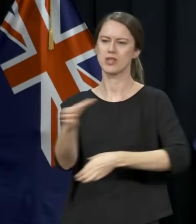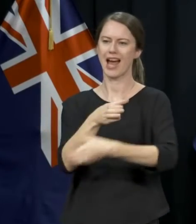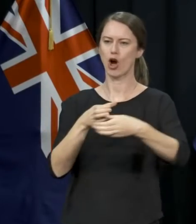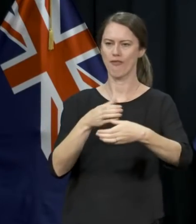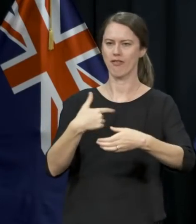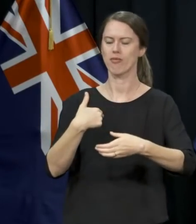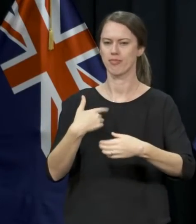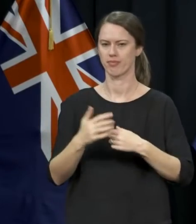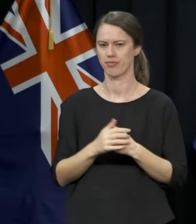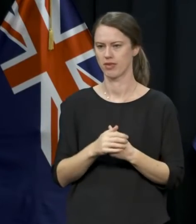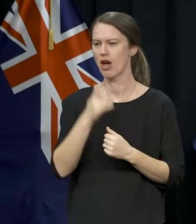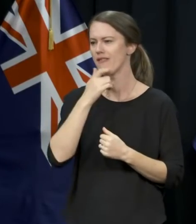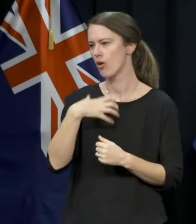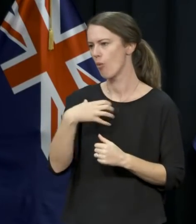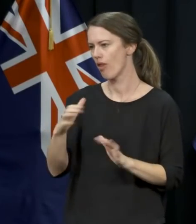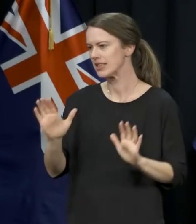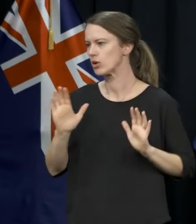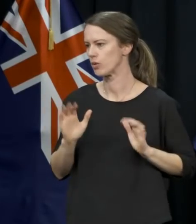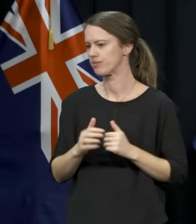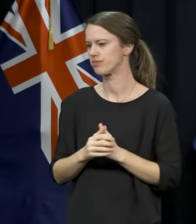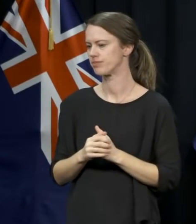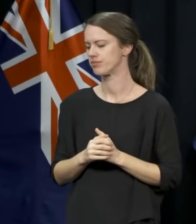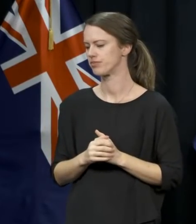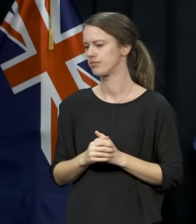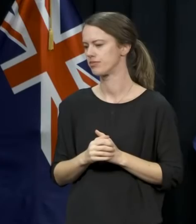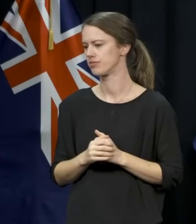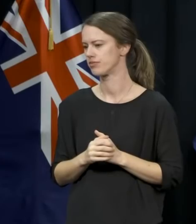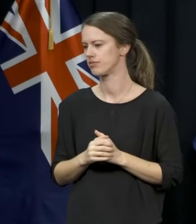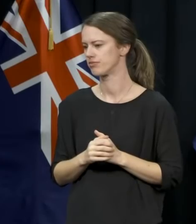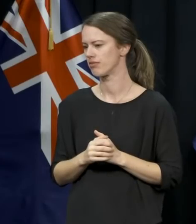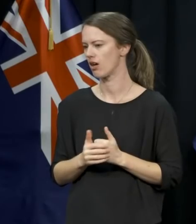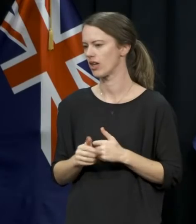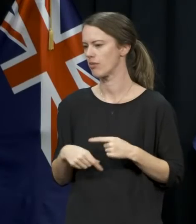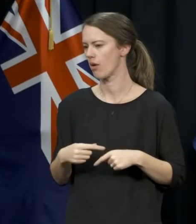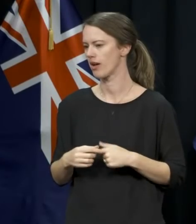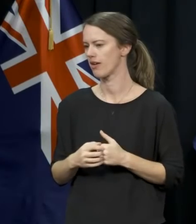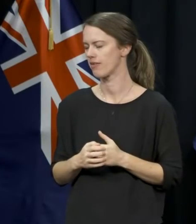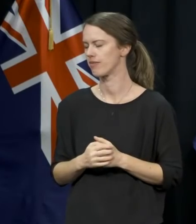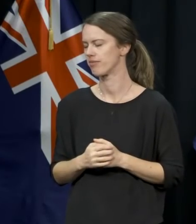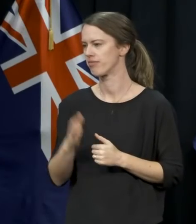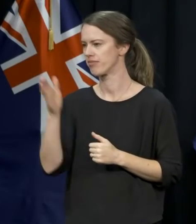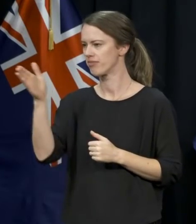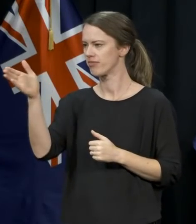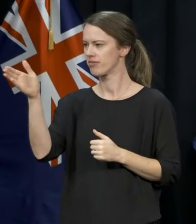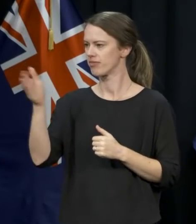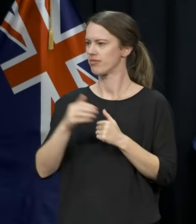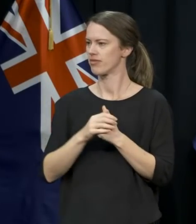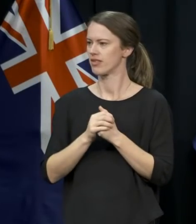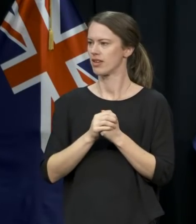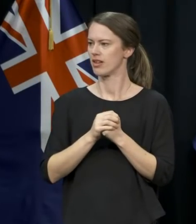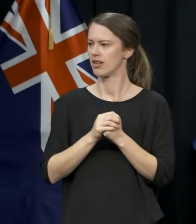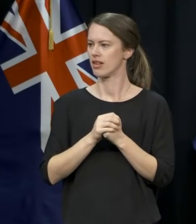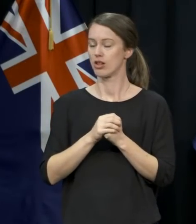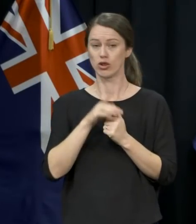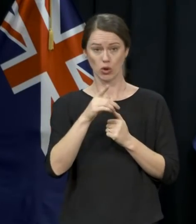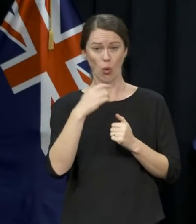reins. I'll take a couple more questions. Had you always intended to resign once the COVID response